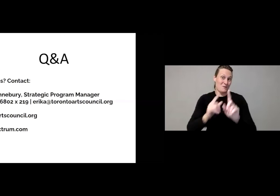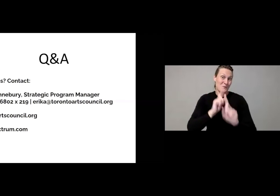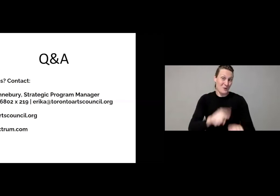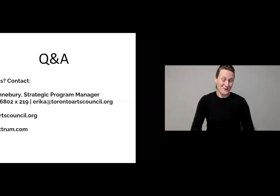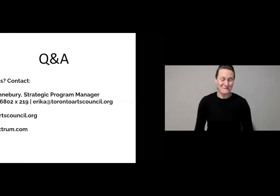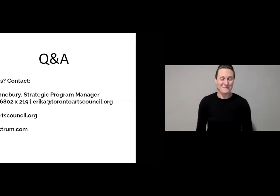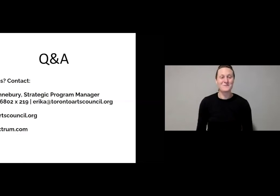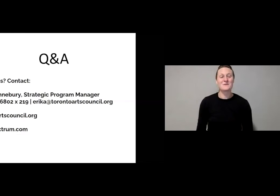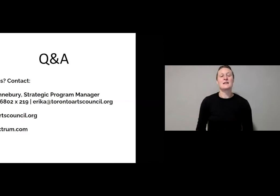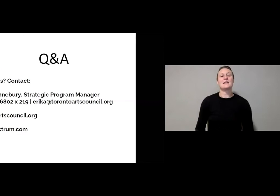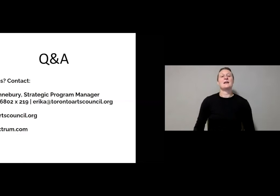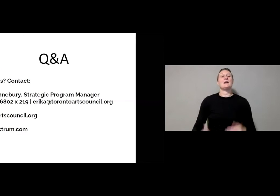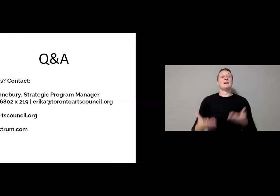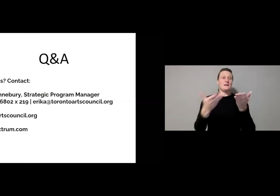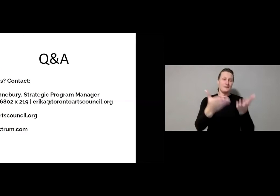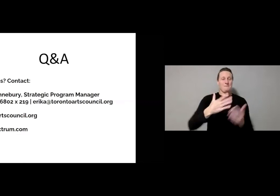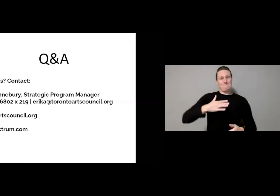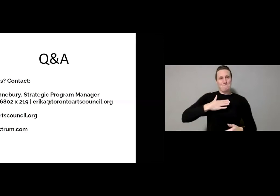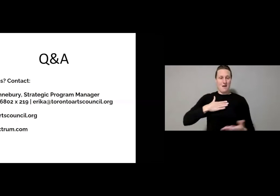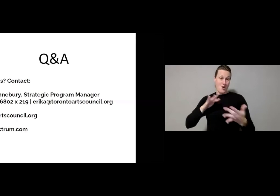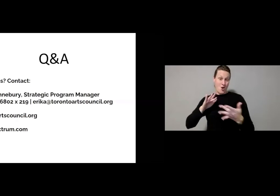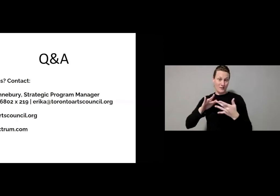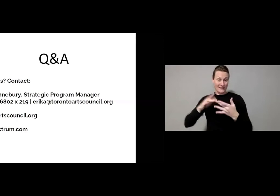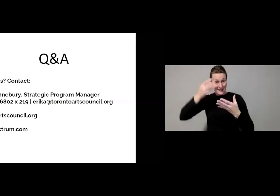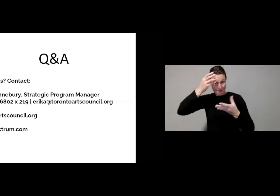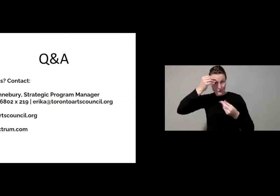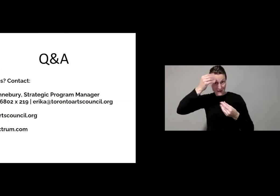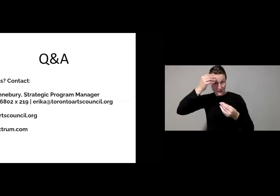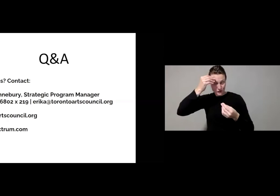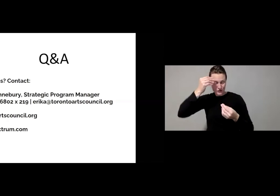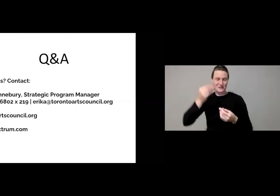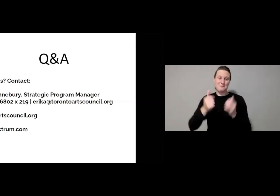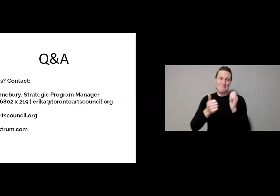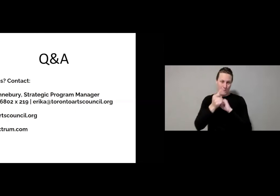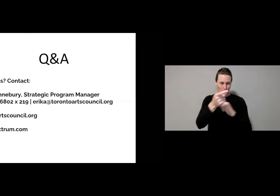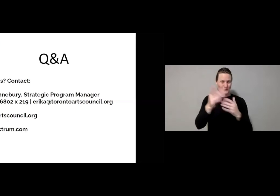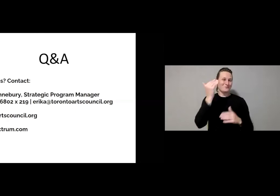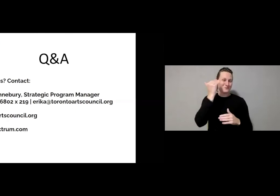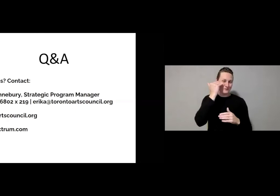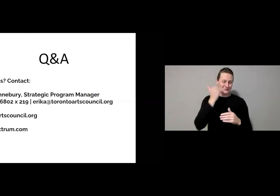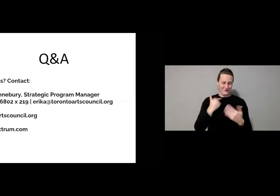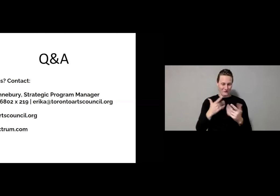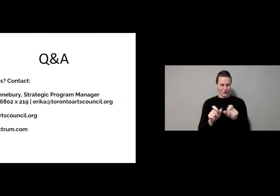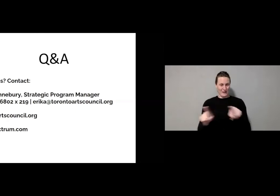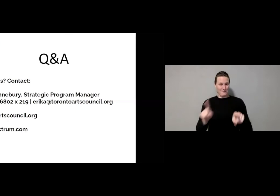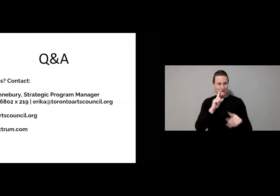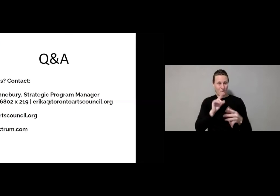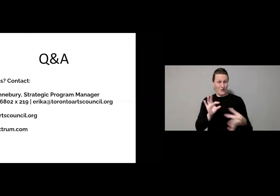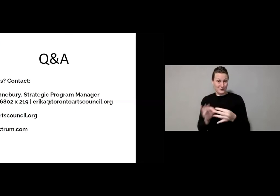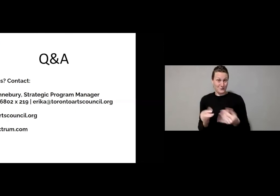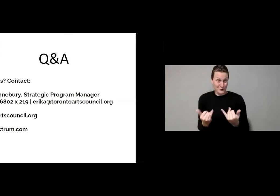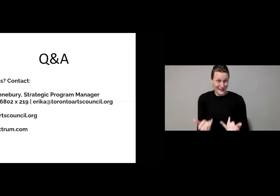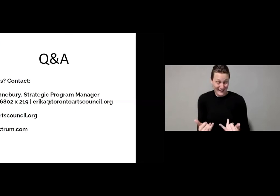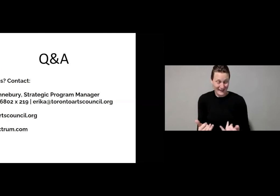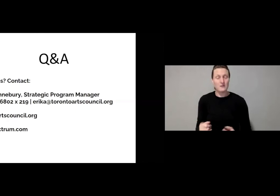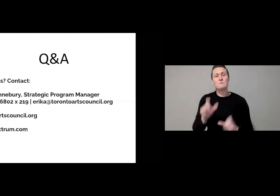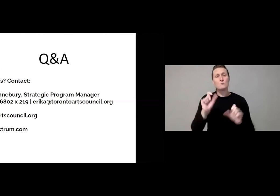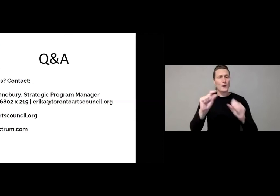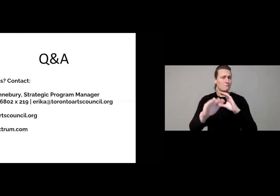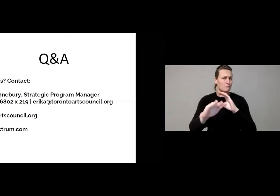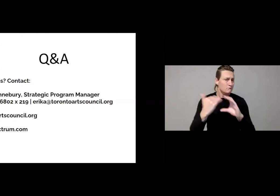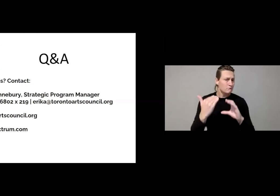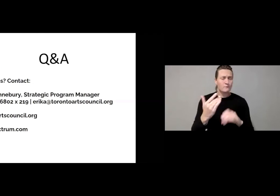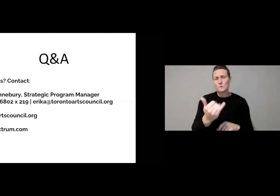info. Probably most of you have it because I've emailed you already, but you can email me or call me,